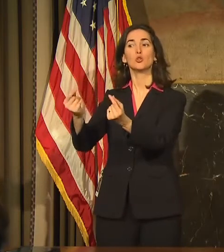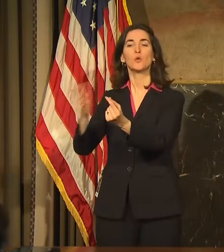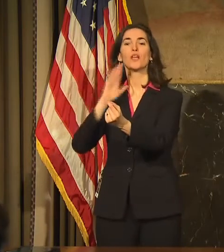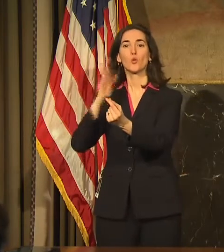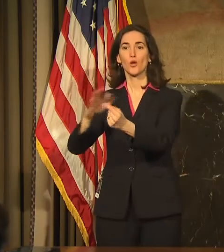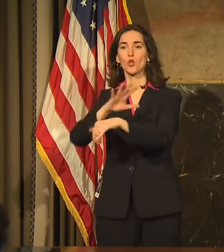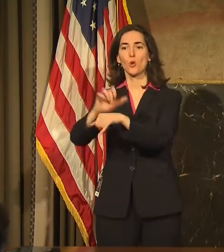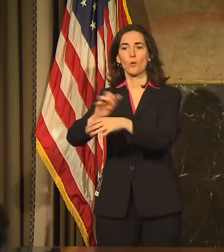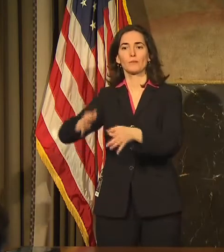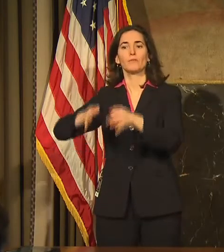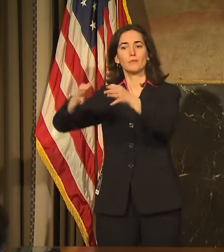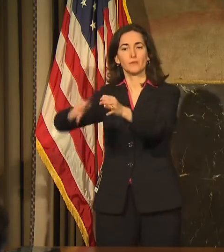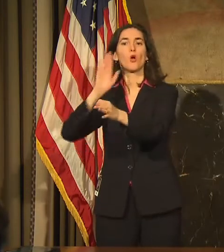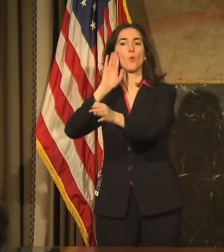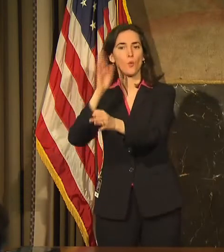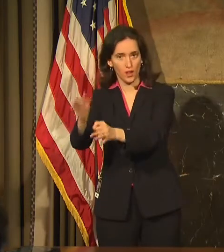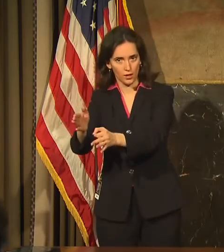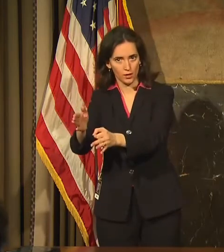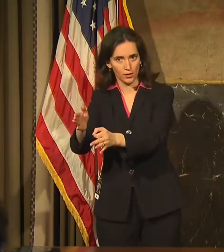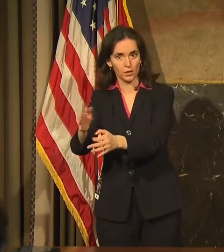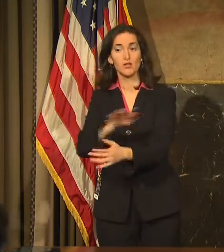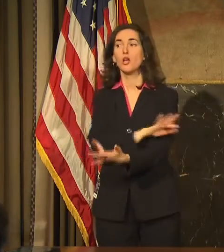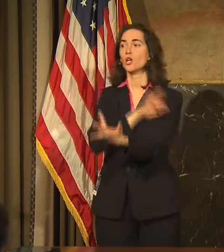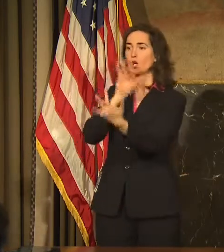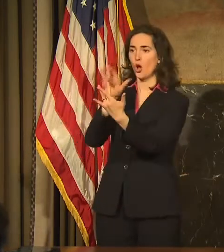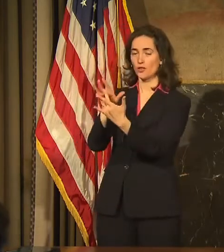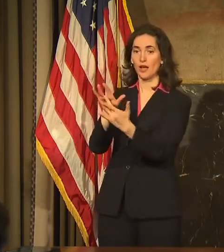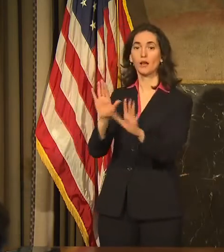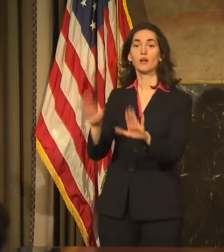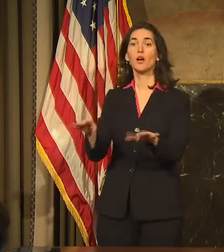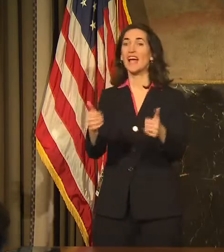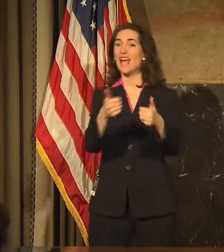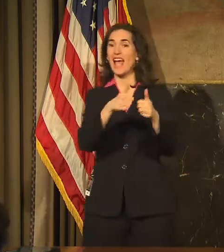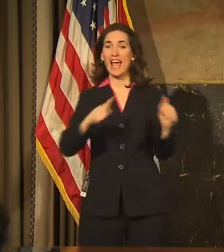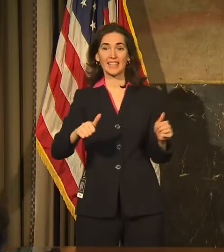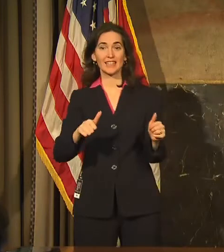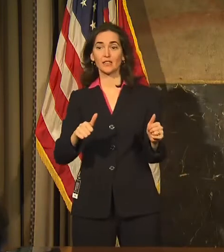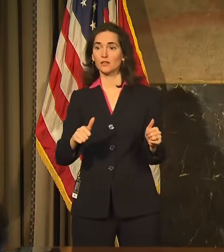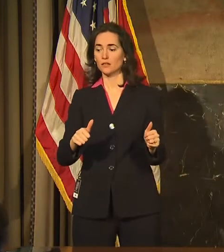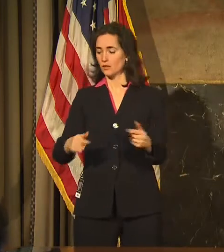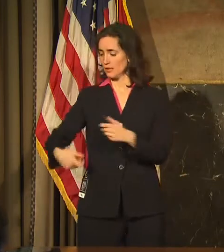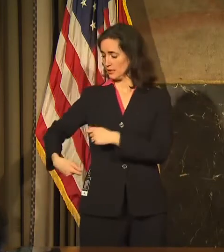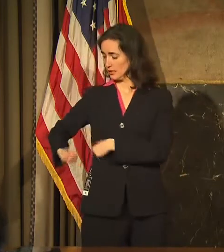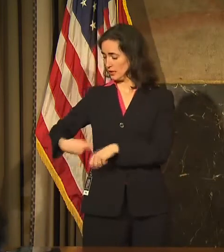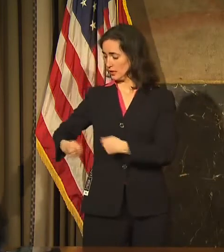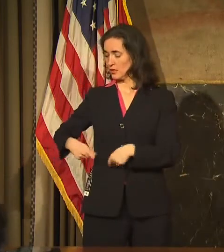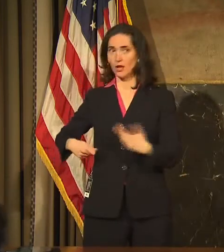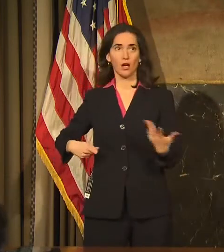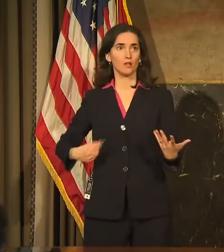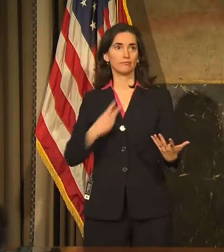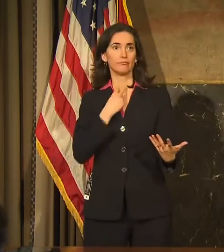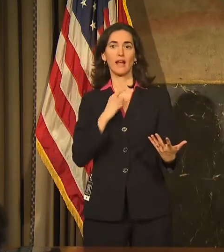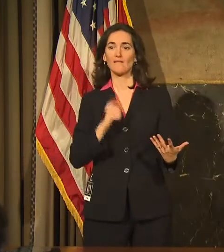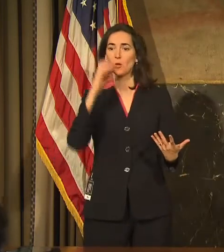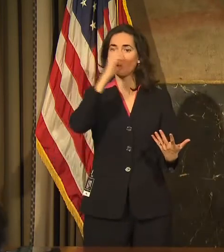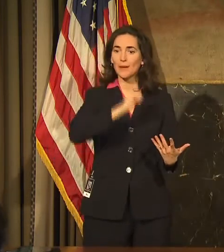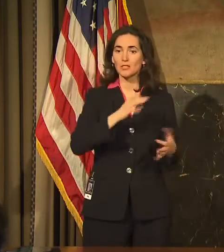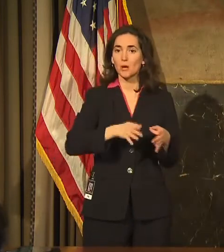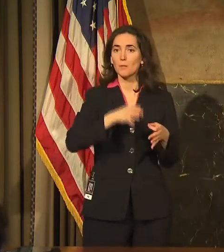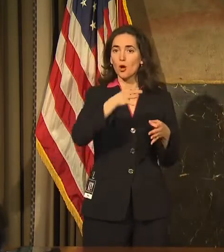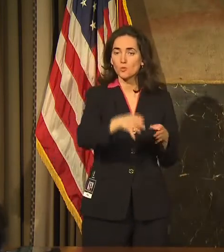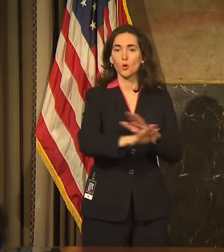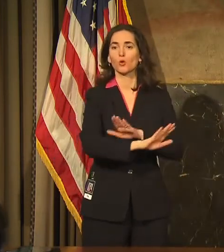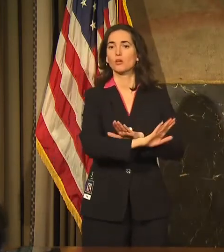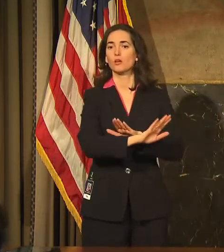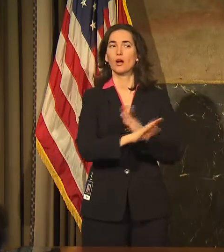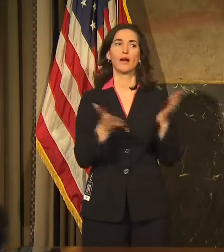you. Please communicate with the dialysis provider. We want anyone that has to miss or postpone a dialysis session to